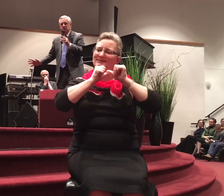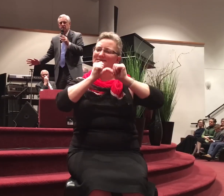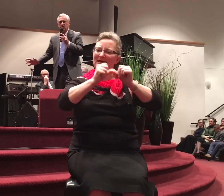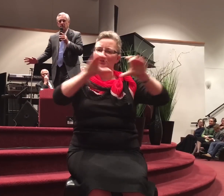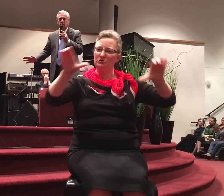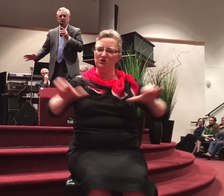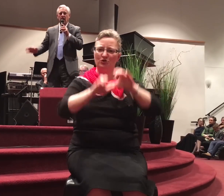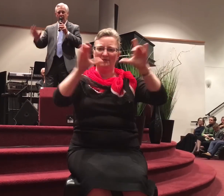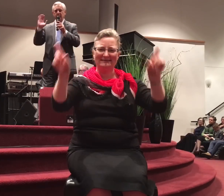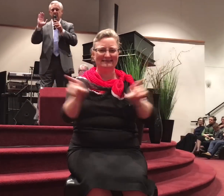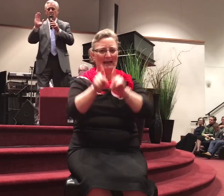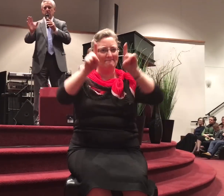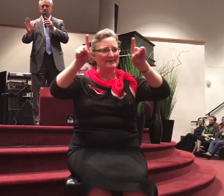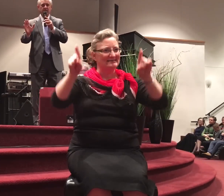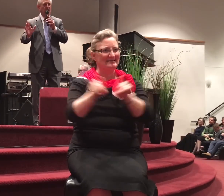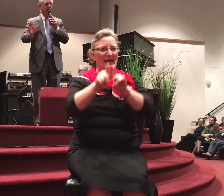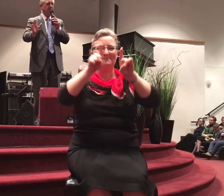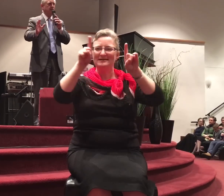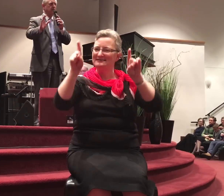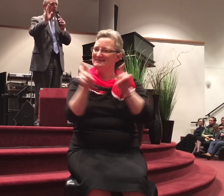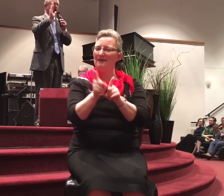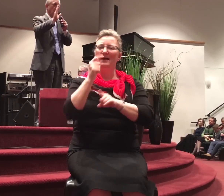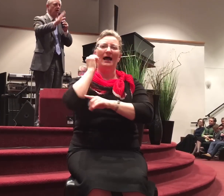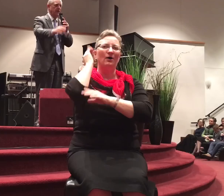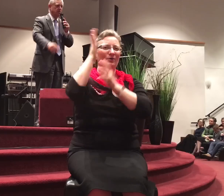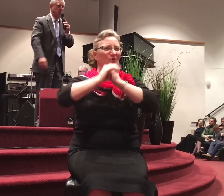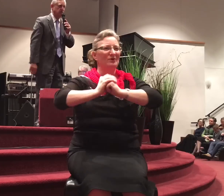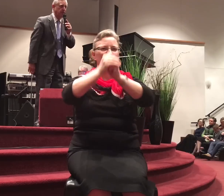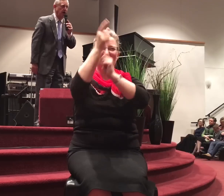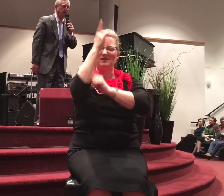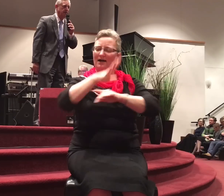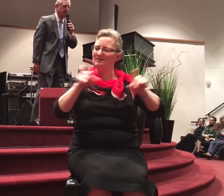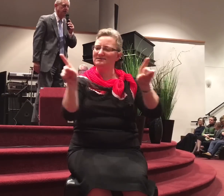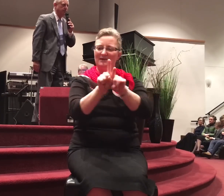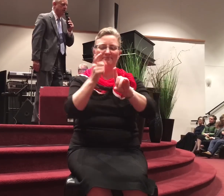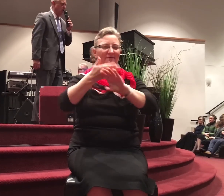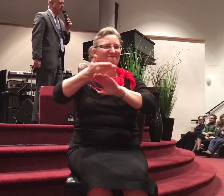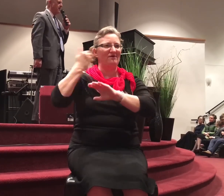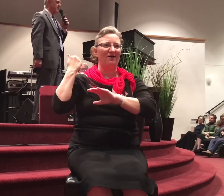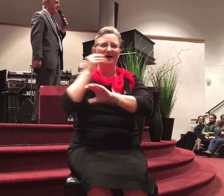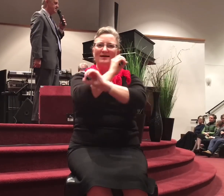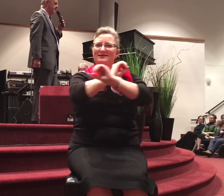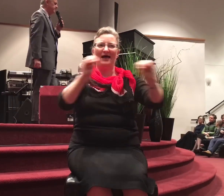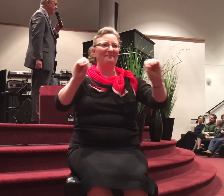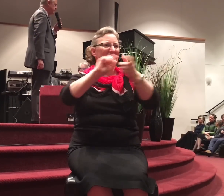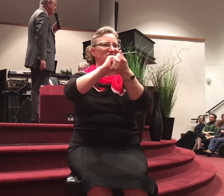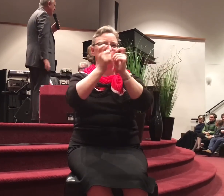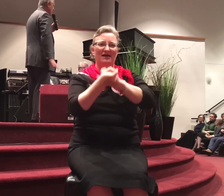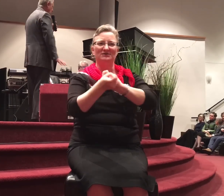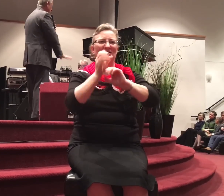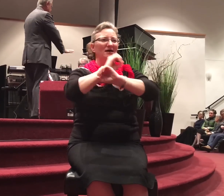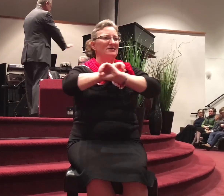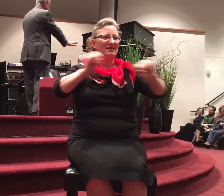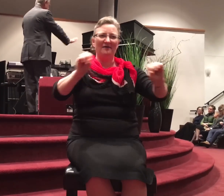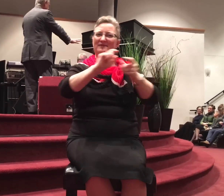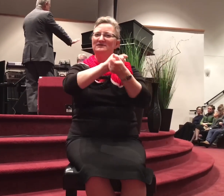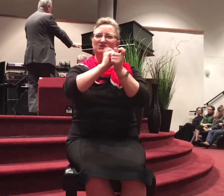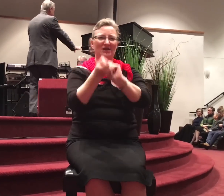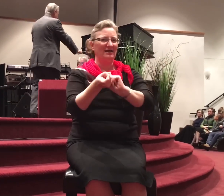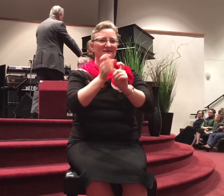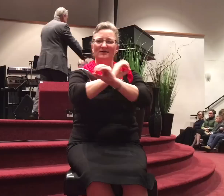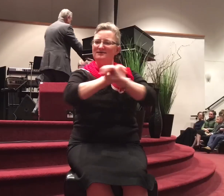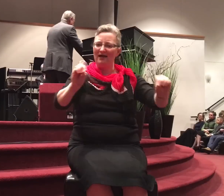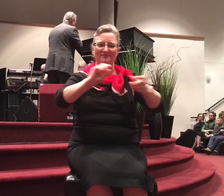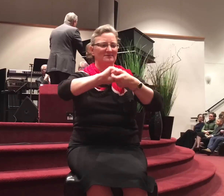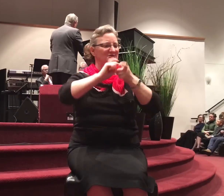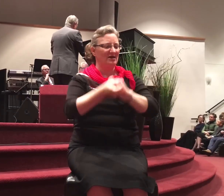I always do. I'm going to worship God the way I always worship God. You know, you might be tempted to say, "Well, let's just tone